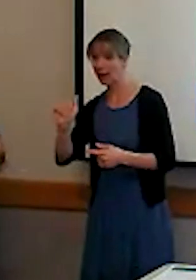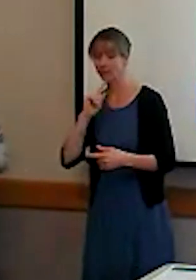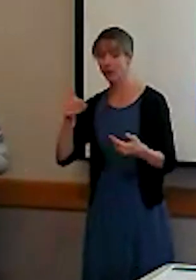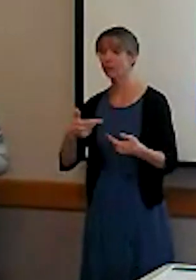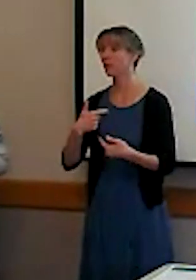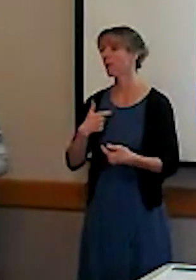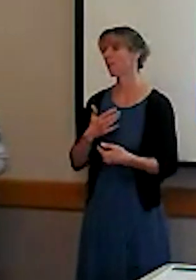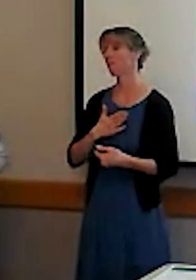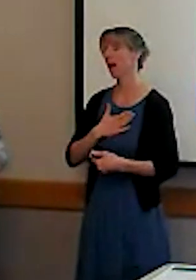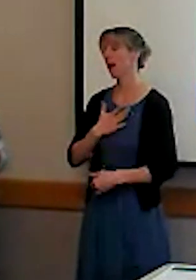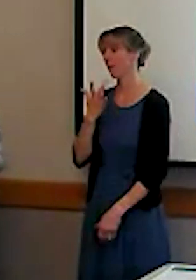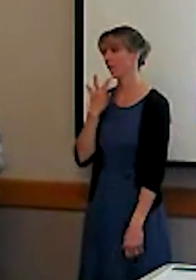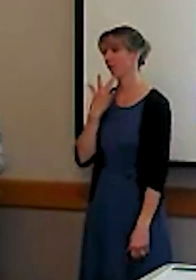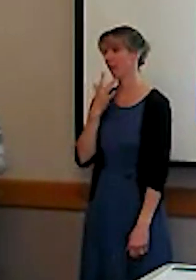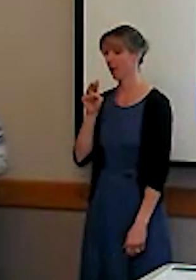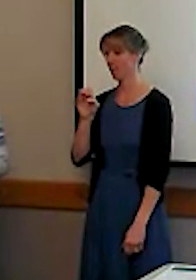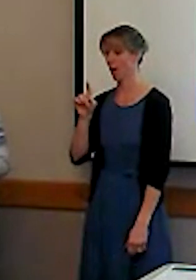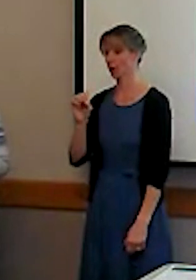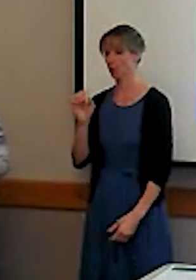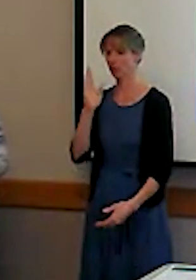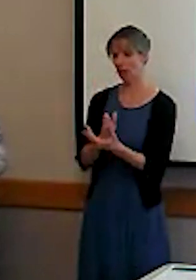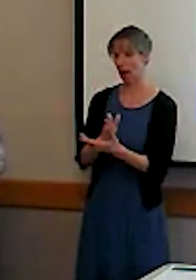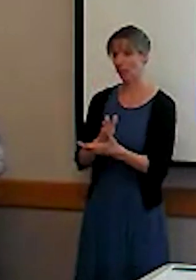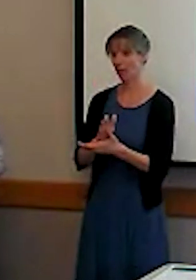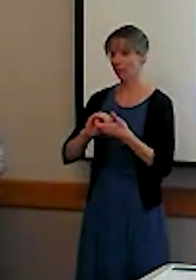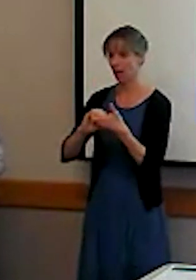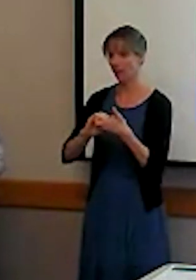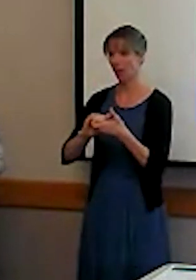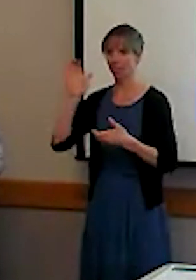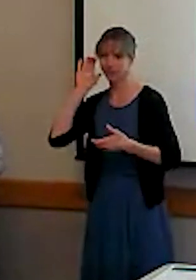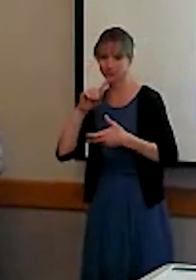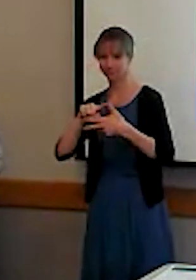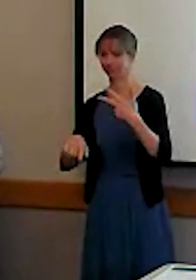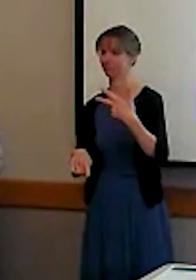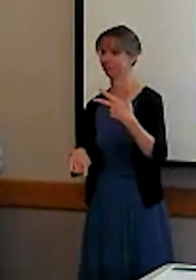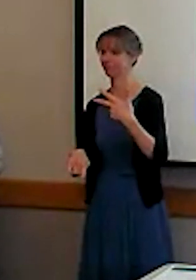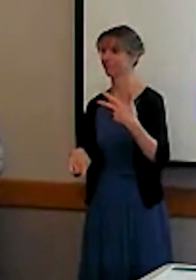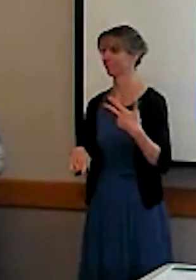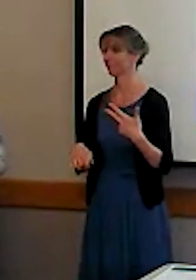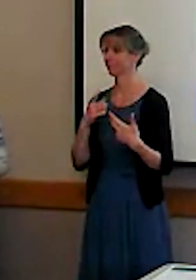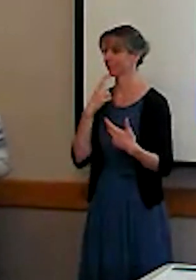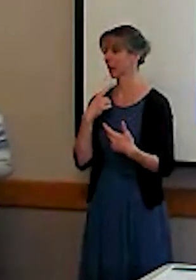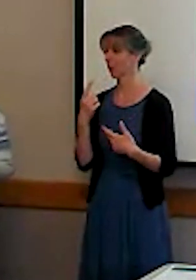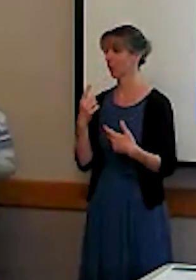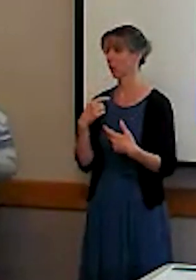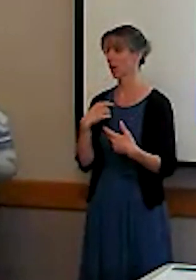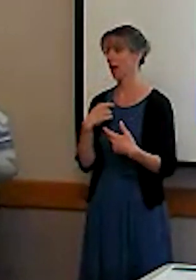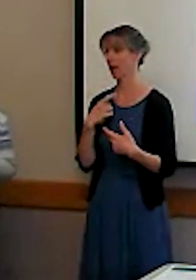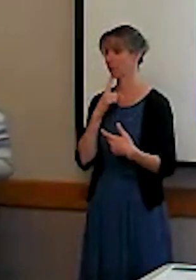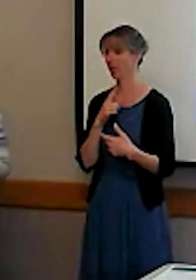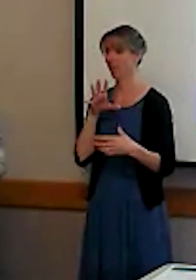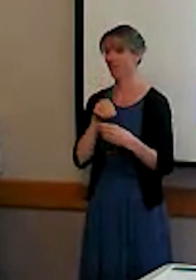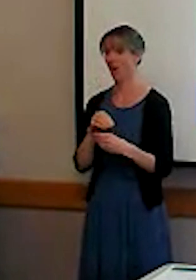introducing me. Yes, my favorite motto, stop, collaborate, and listen. I guess that tells you like when I used to be really